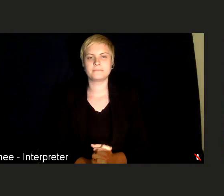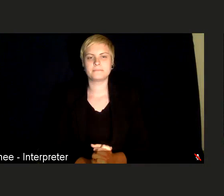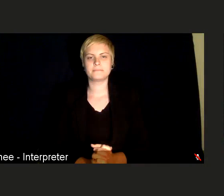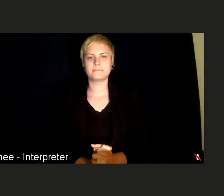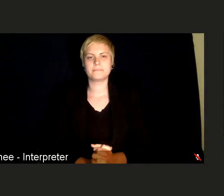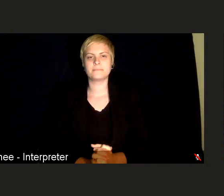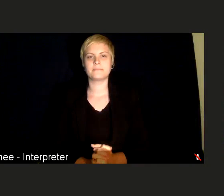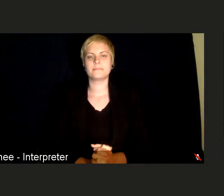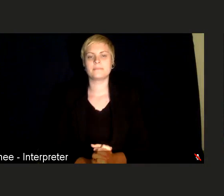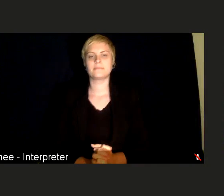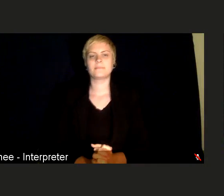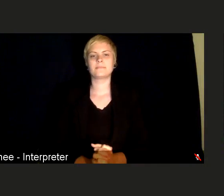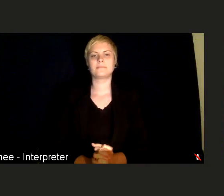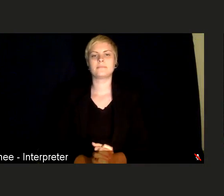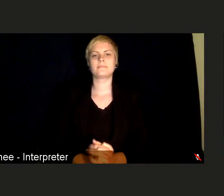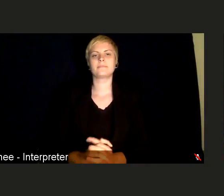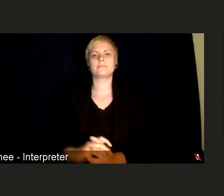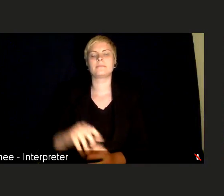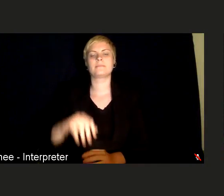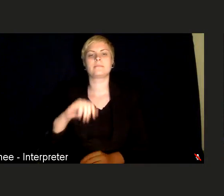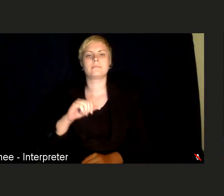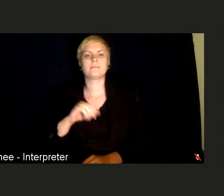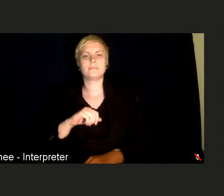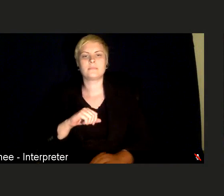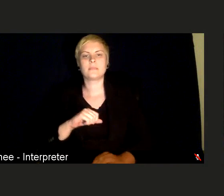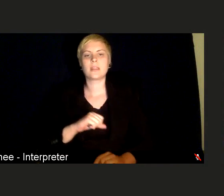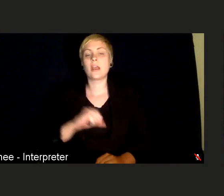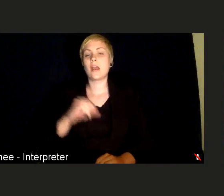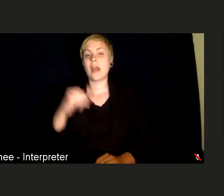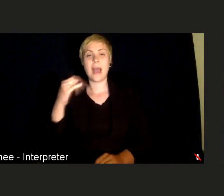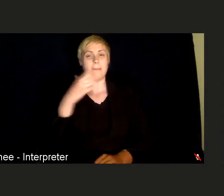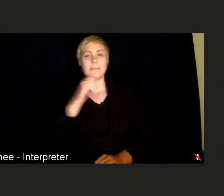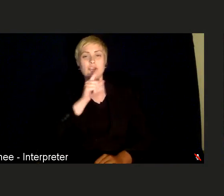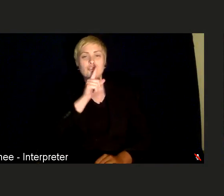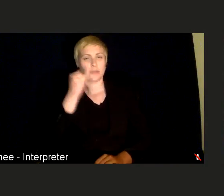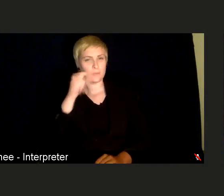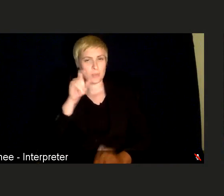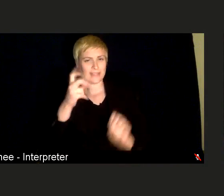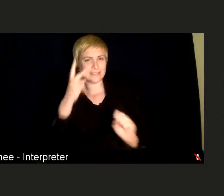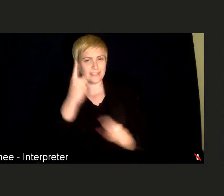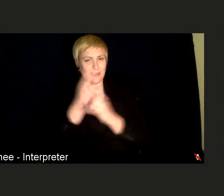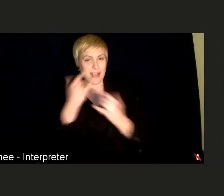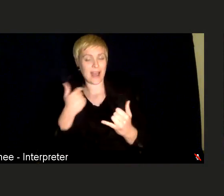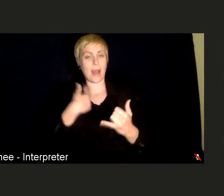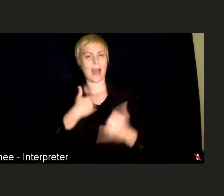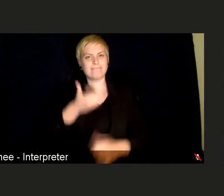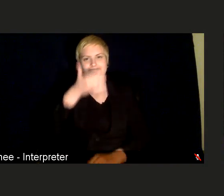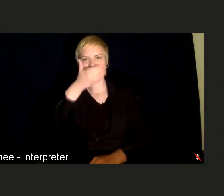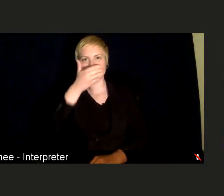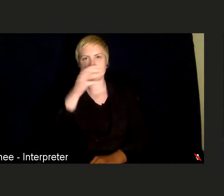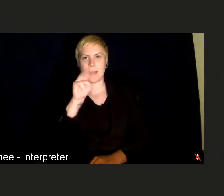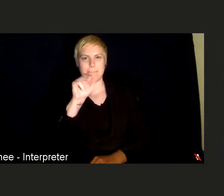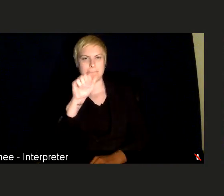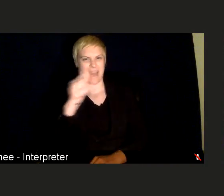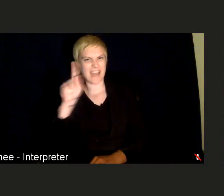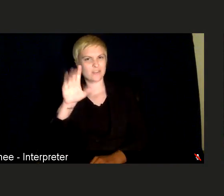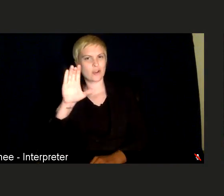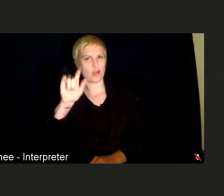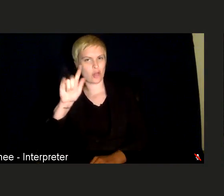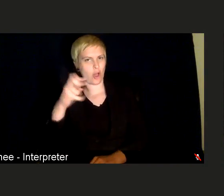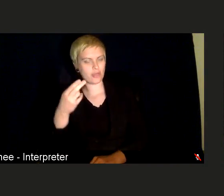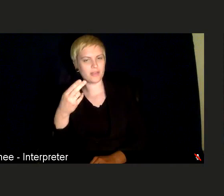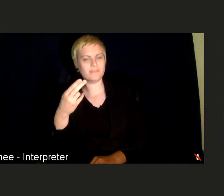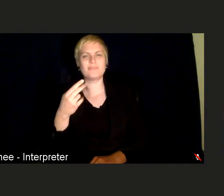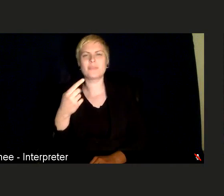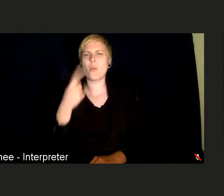Possibly see right now, I'm wearing a cloth mask. I think one of the challenges that we